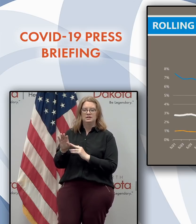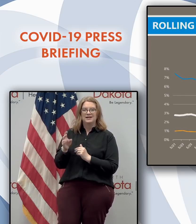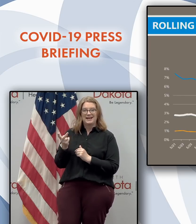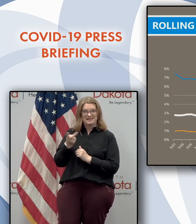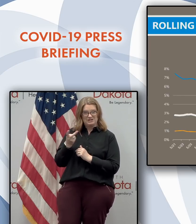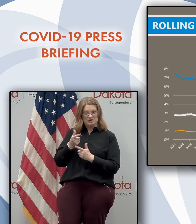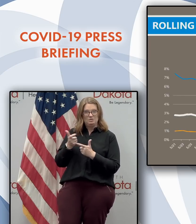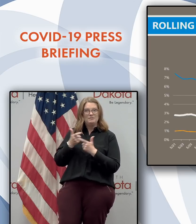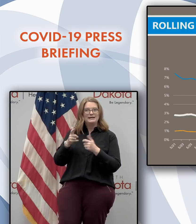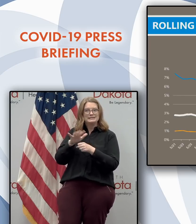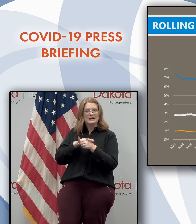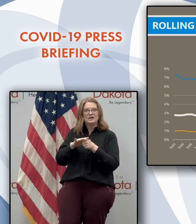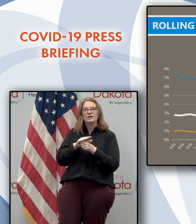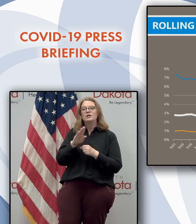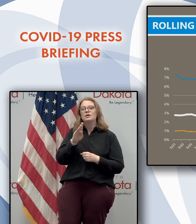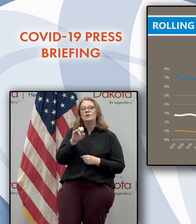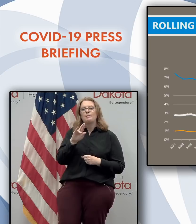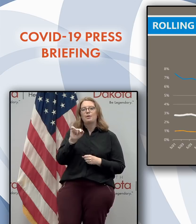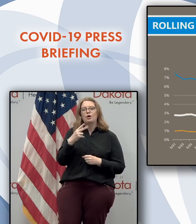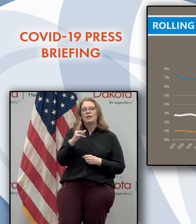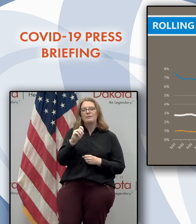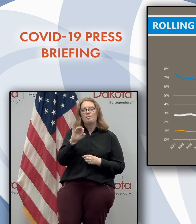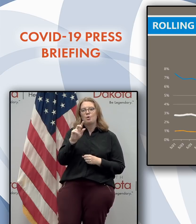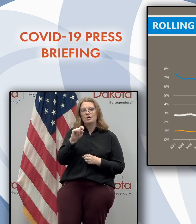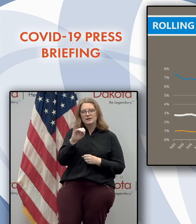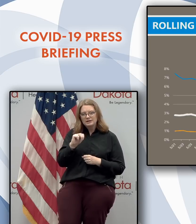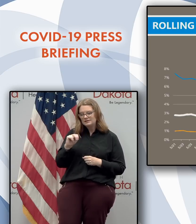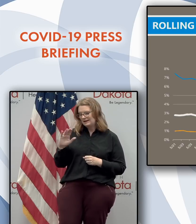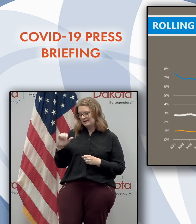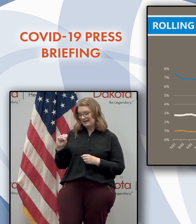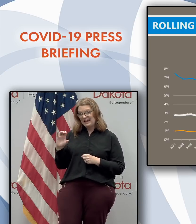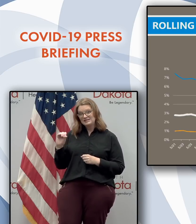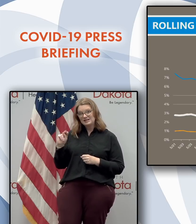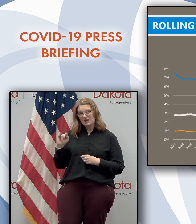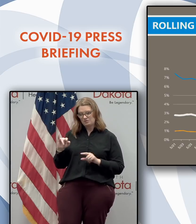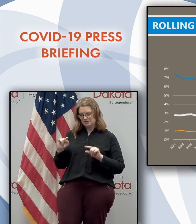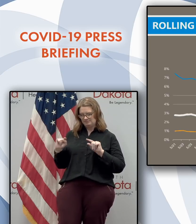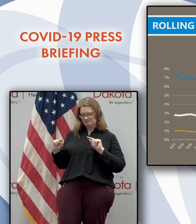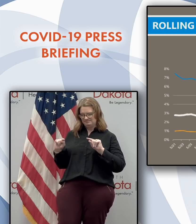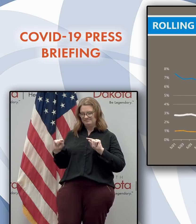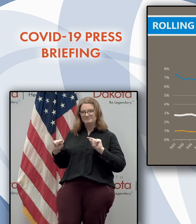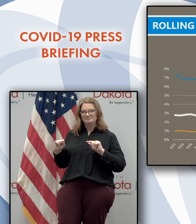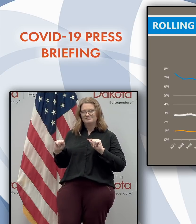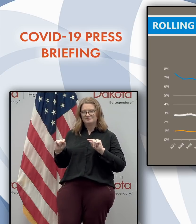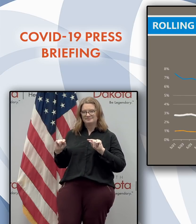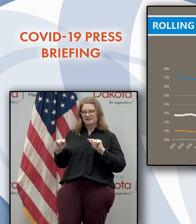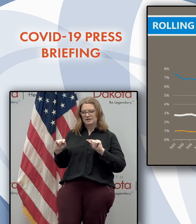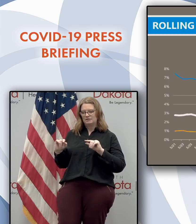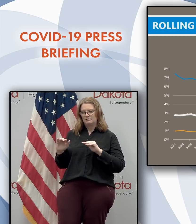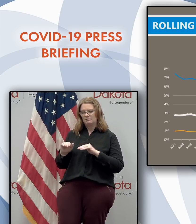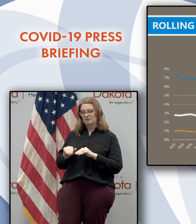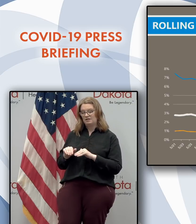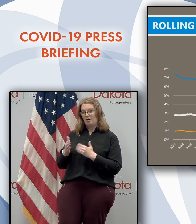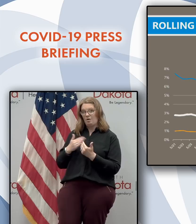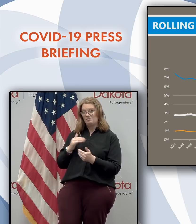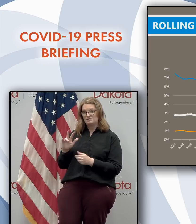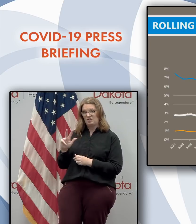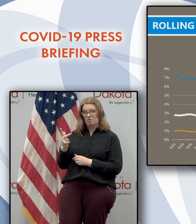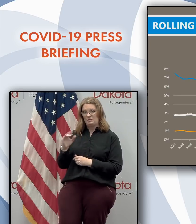metro areas, the Burley Morton and the Cass County area, we've gone from under 2 to approaching